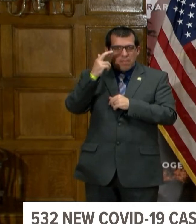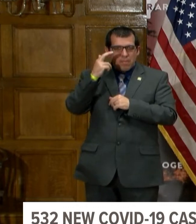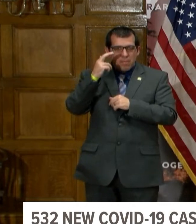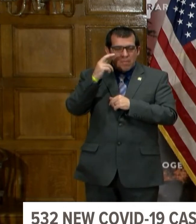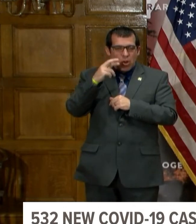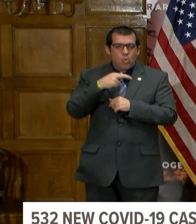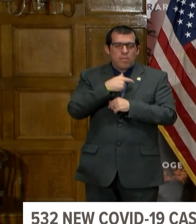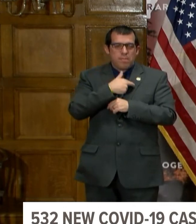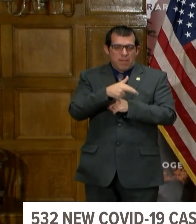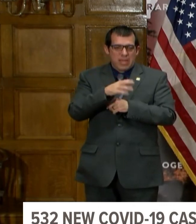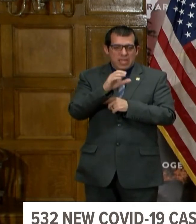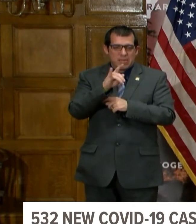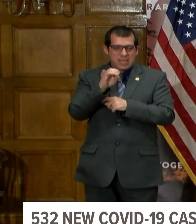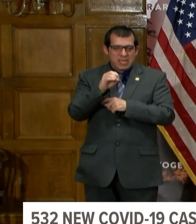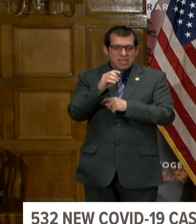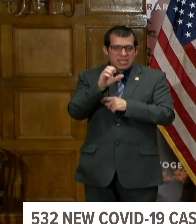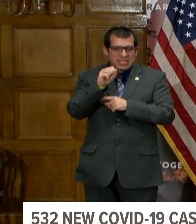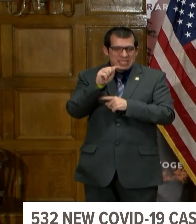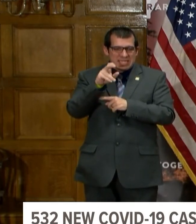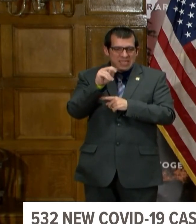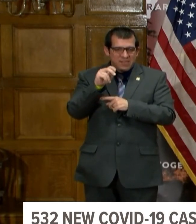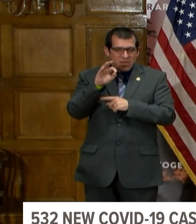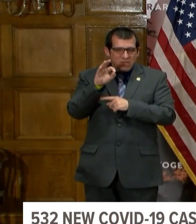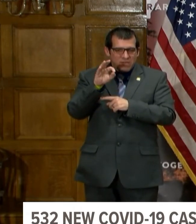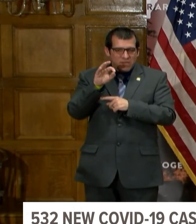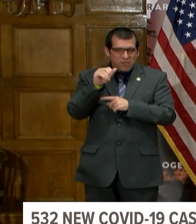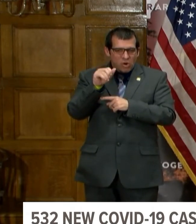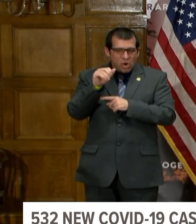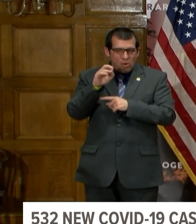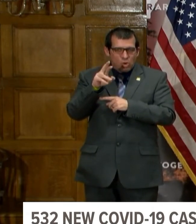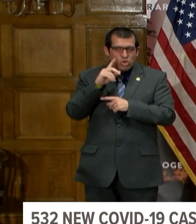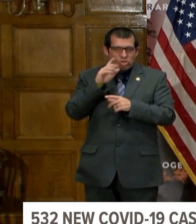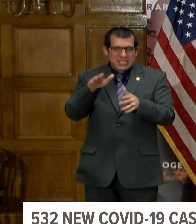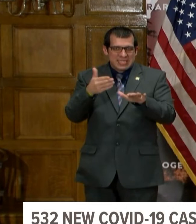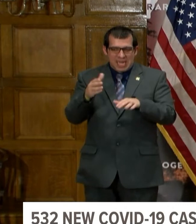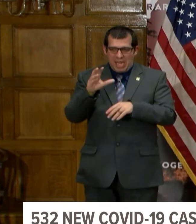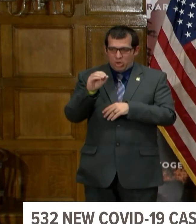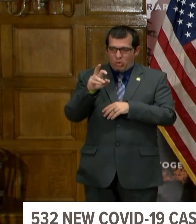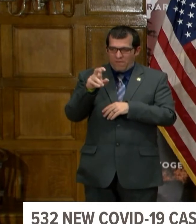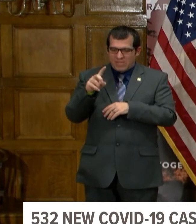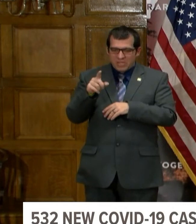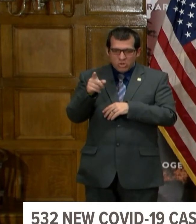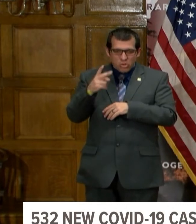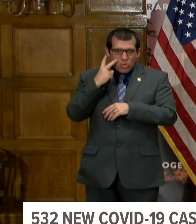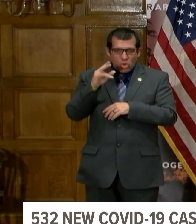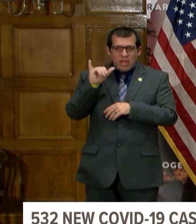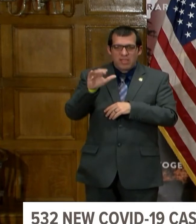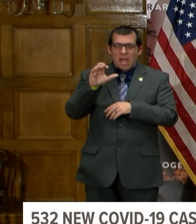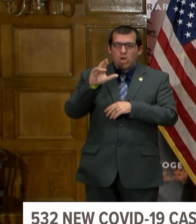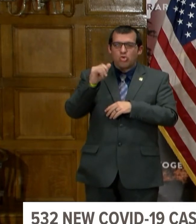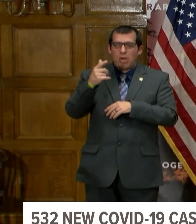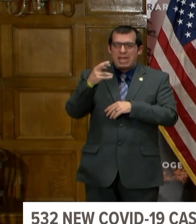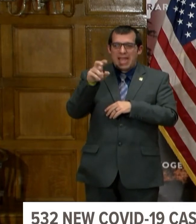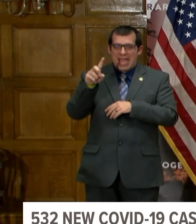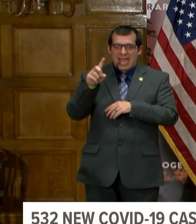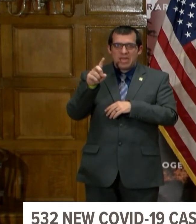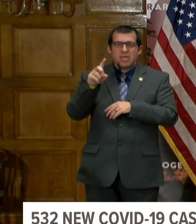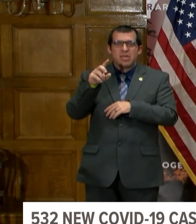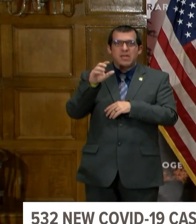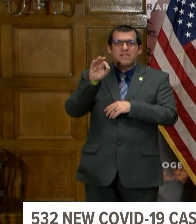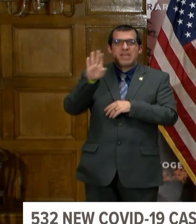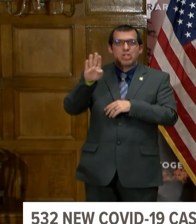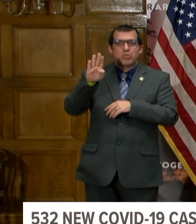leader, Mr. Stephen Farmer, who died of COVID. If you look at the Craighead County Republican Party's Facebook